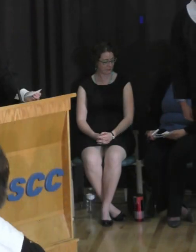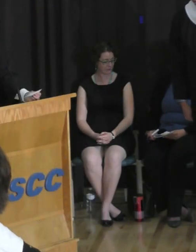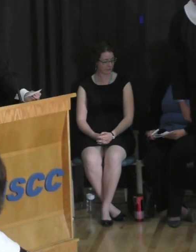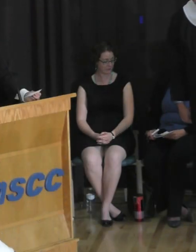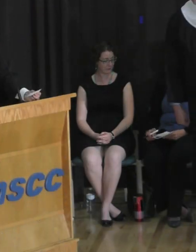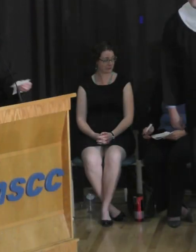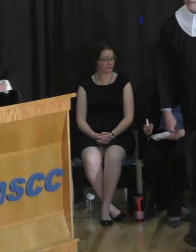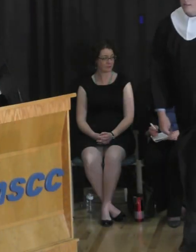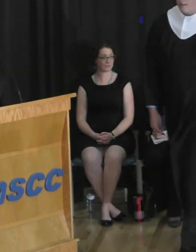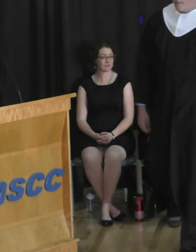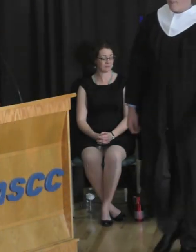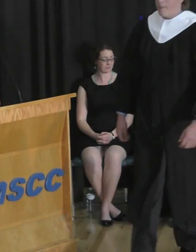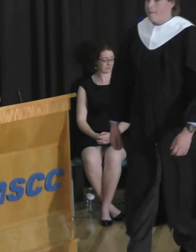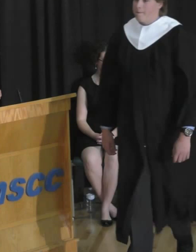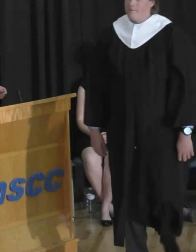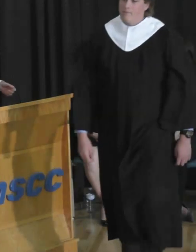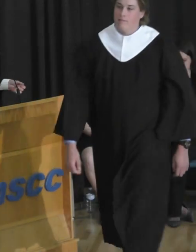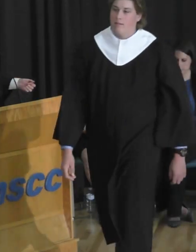Alexander Kelly.